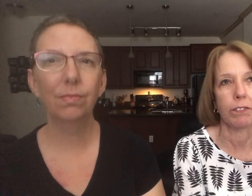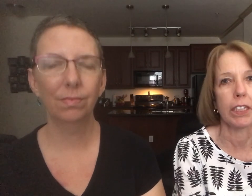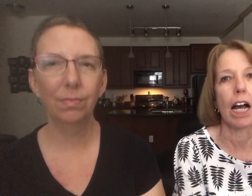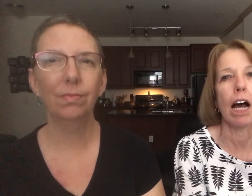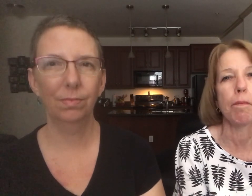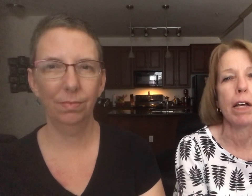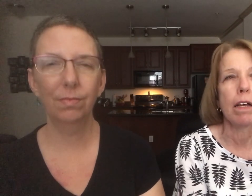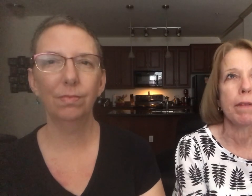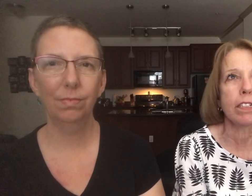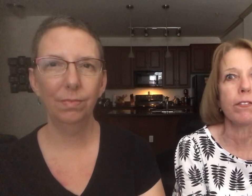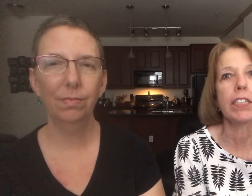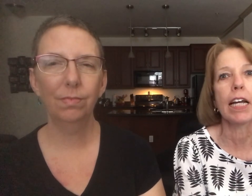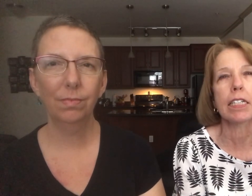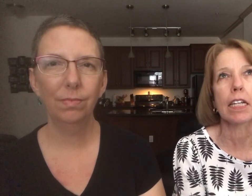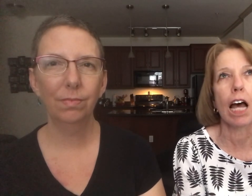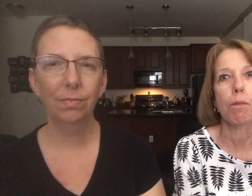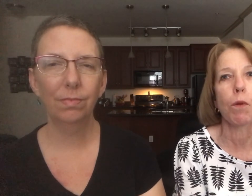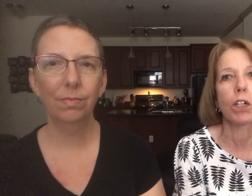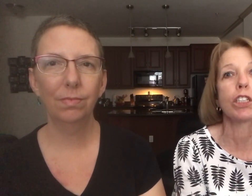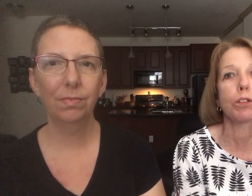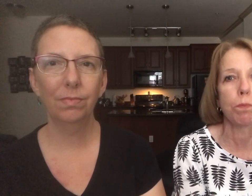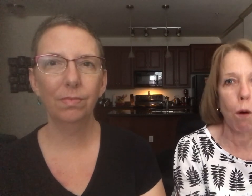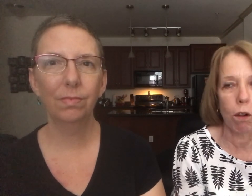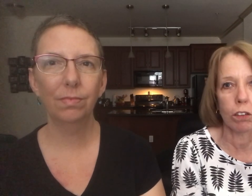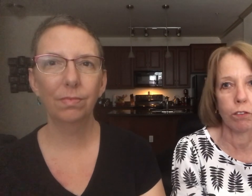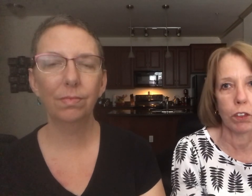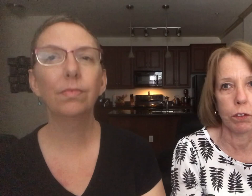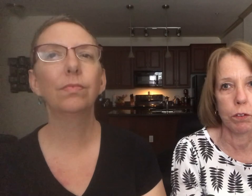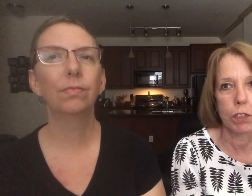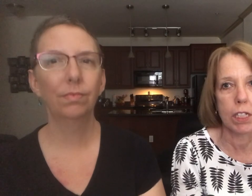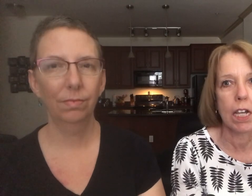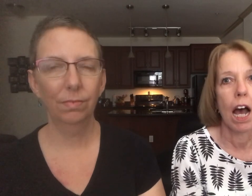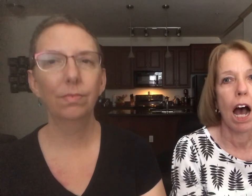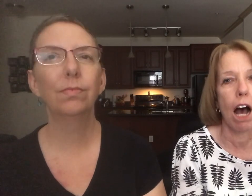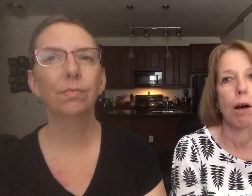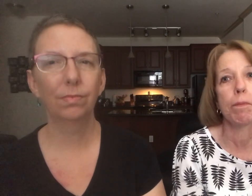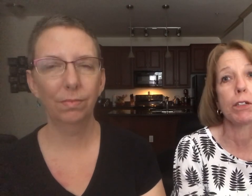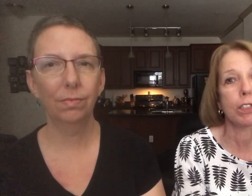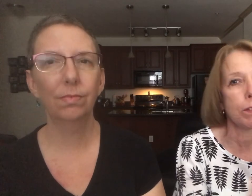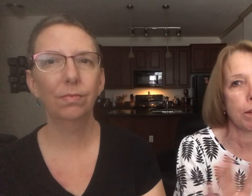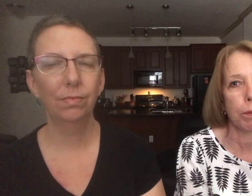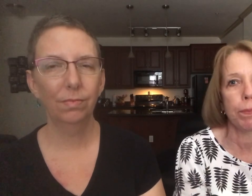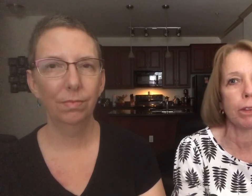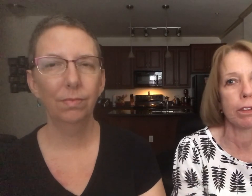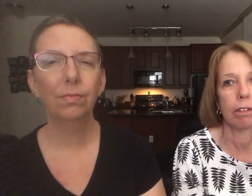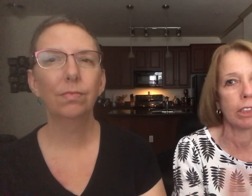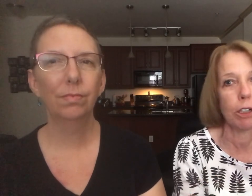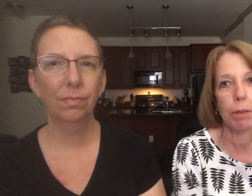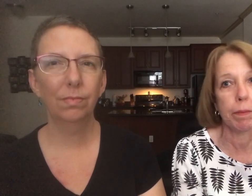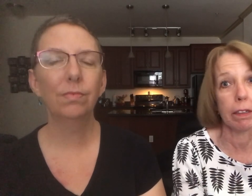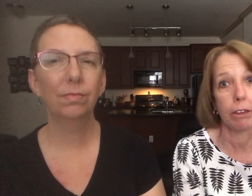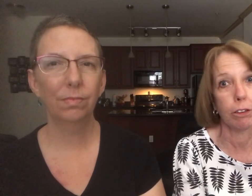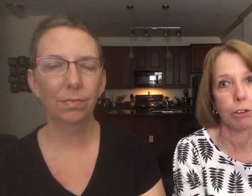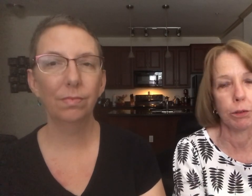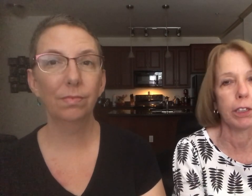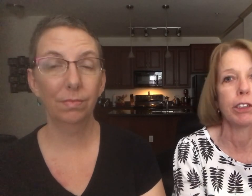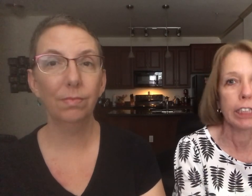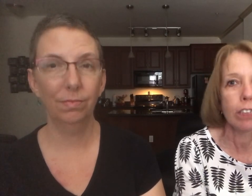different. Pennsylvania has a lot more smaller roads because they were built, you know, maybe 100 or 200 years